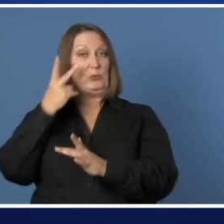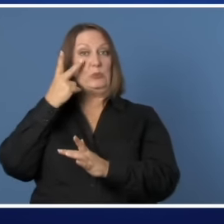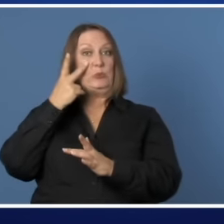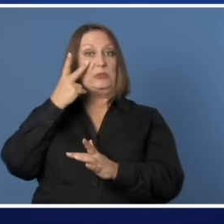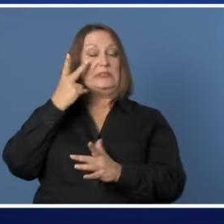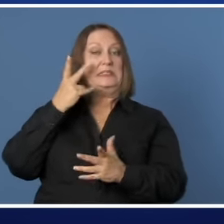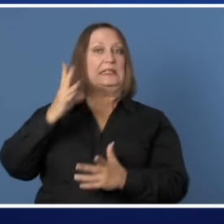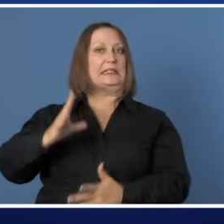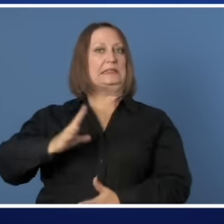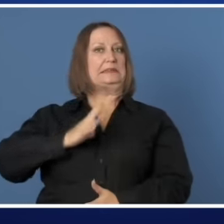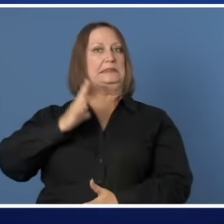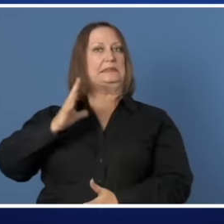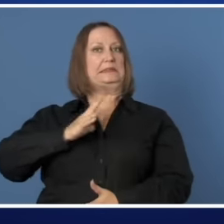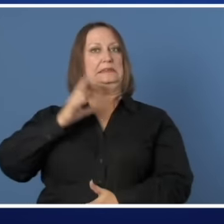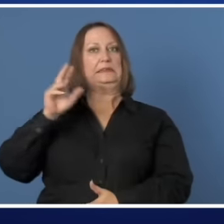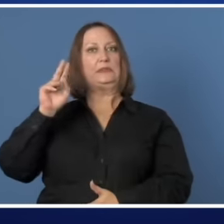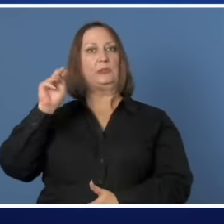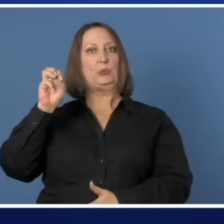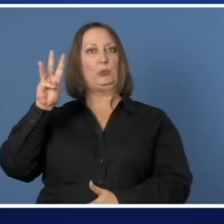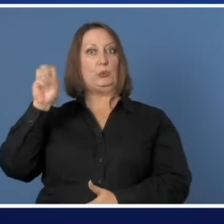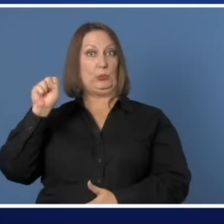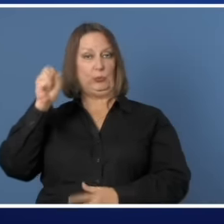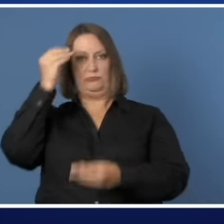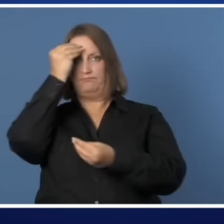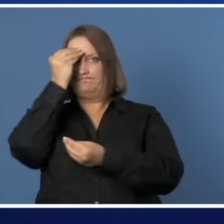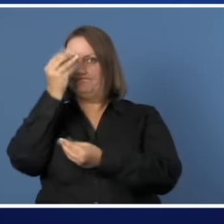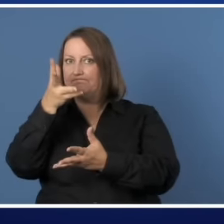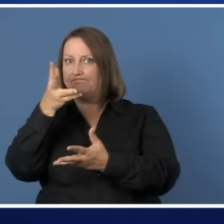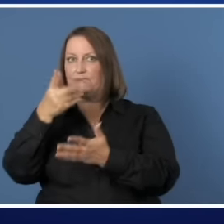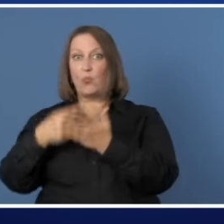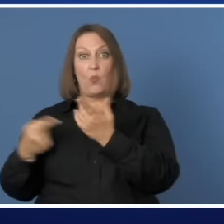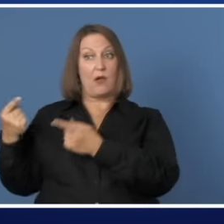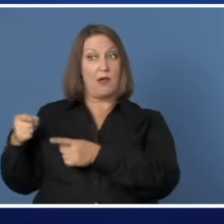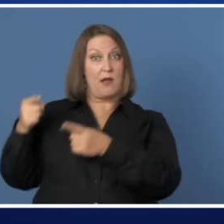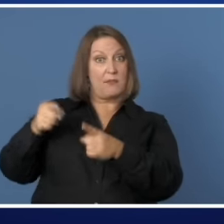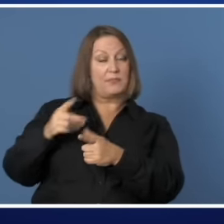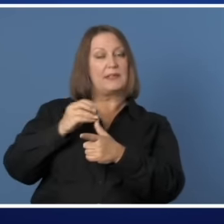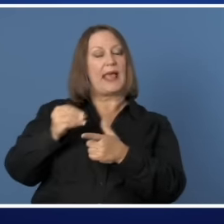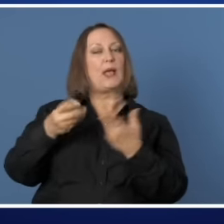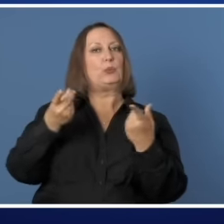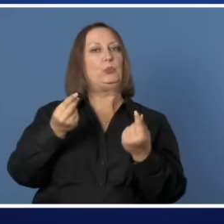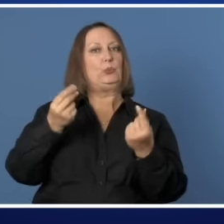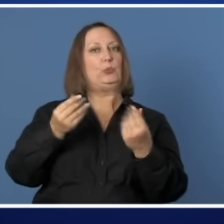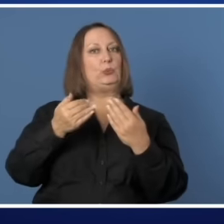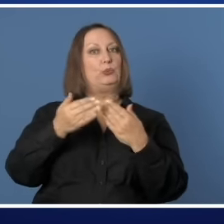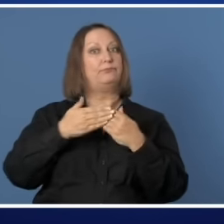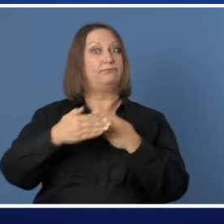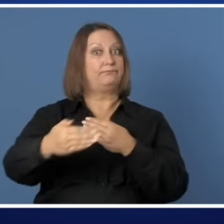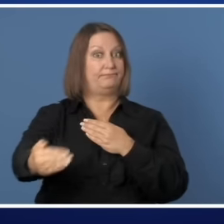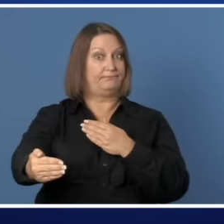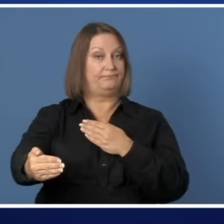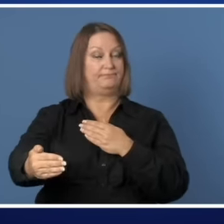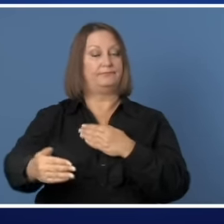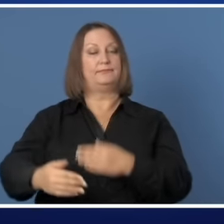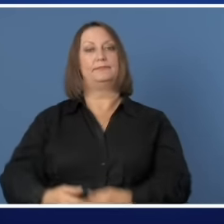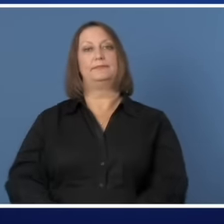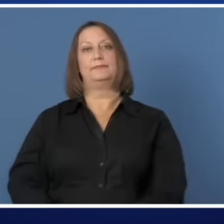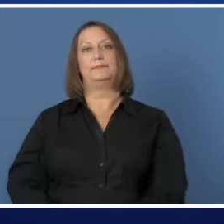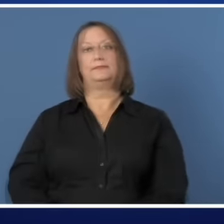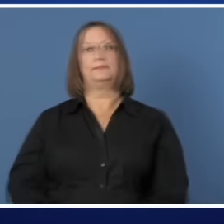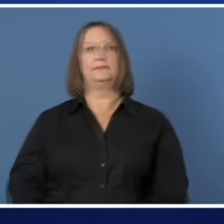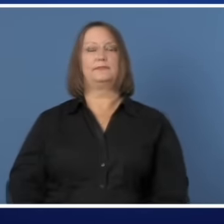listen to the radio, or check the internet often for official news and instructions as they